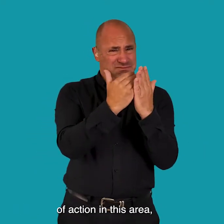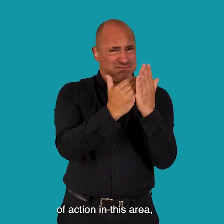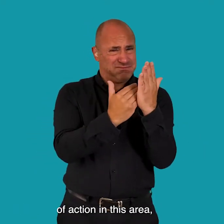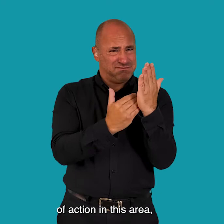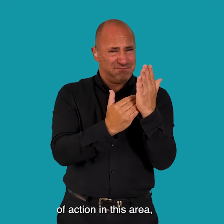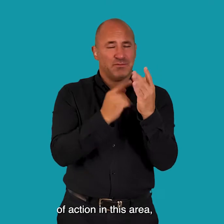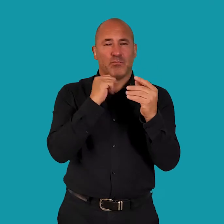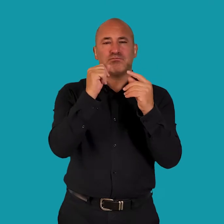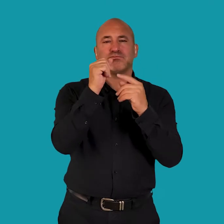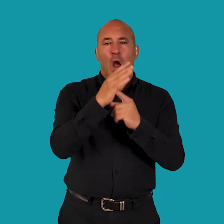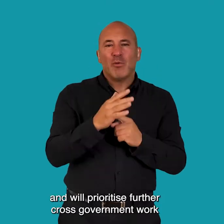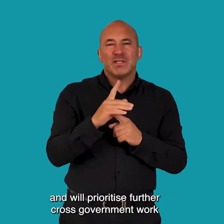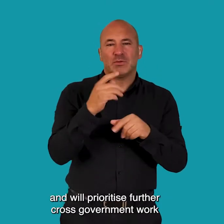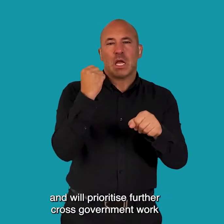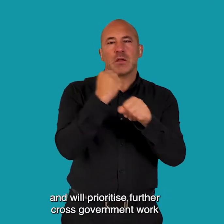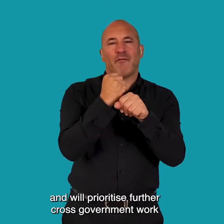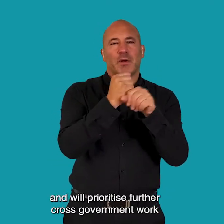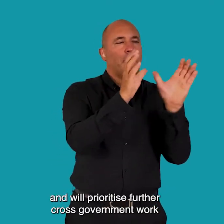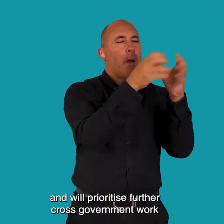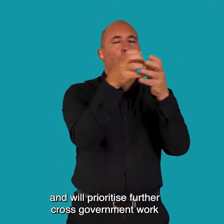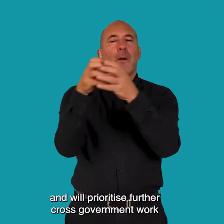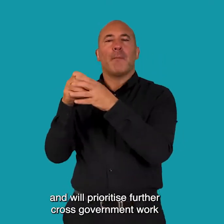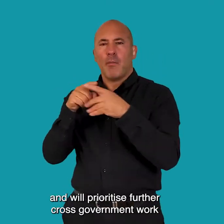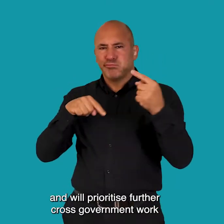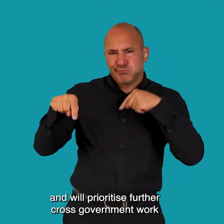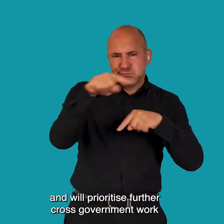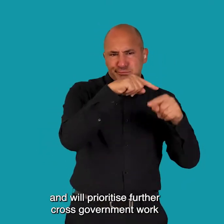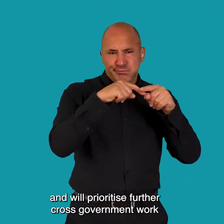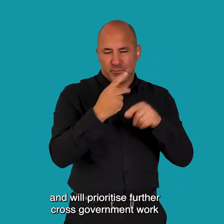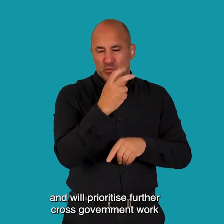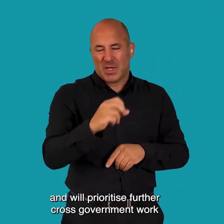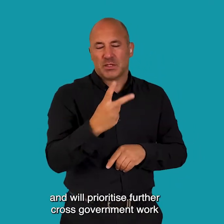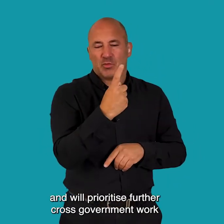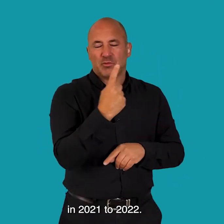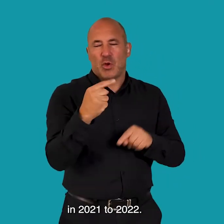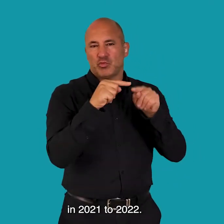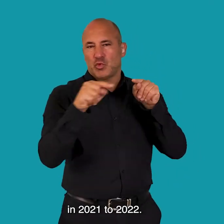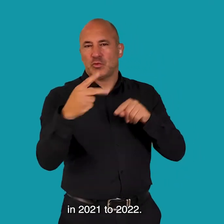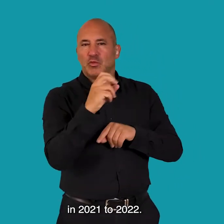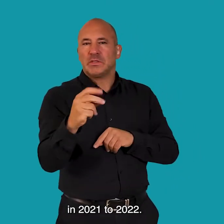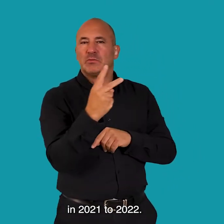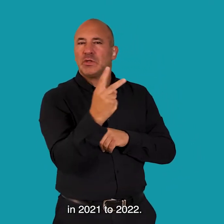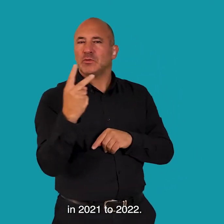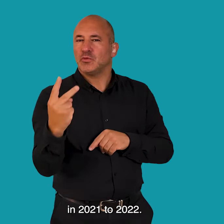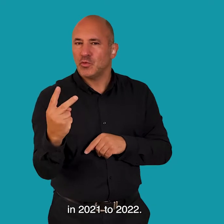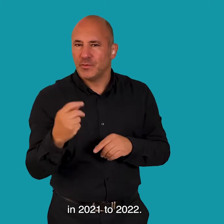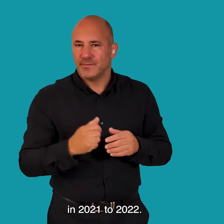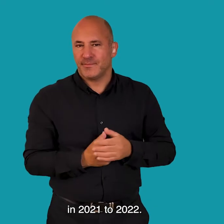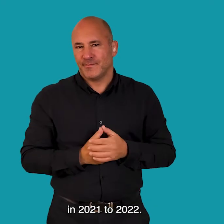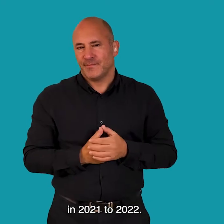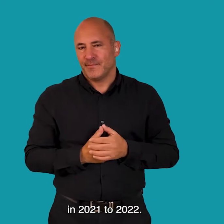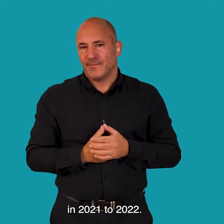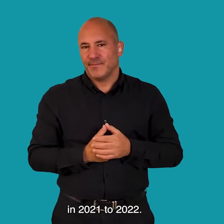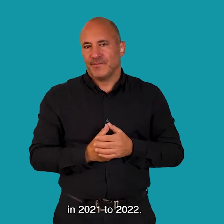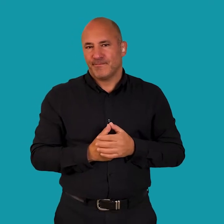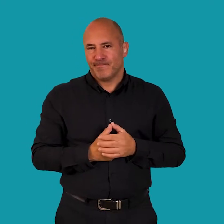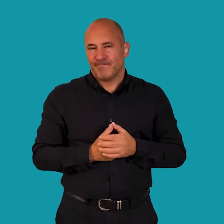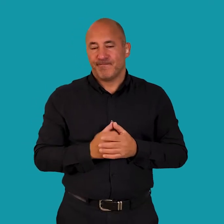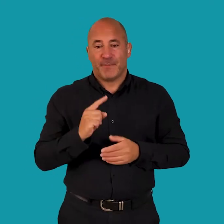this area and will prioritise further cross-government work in 2021 to 22.